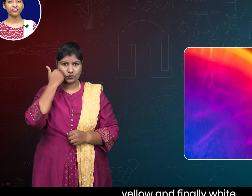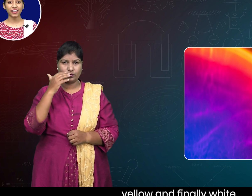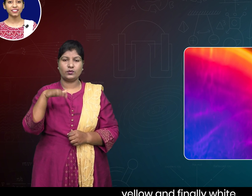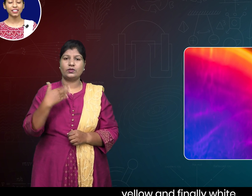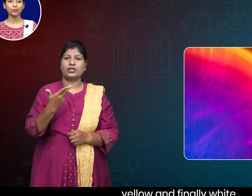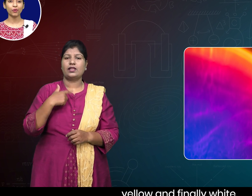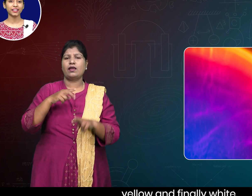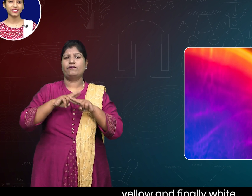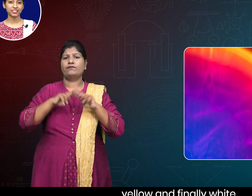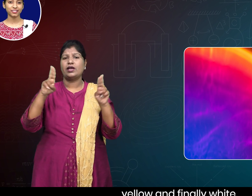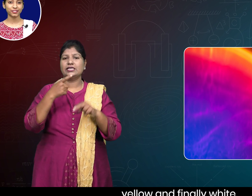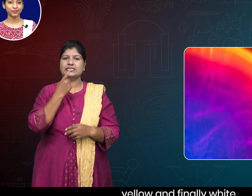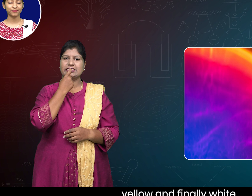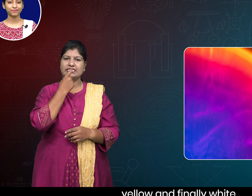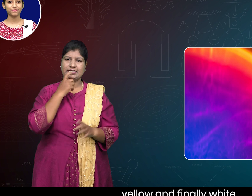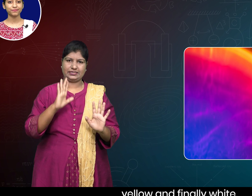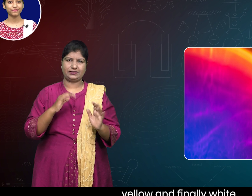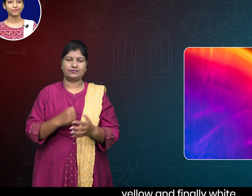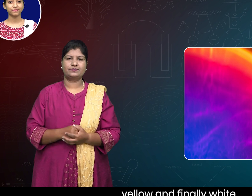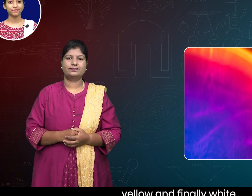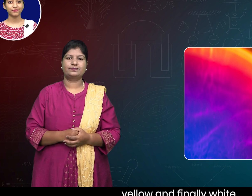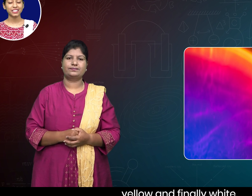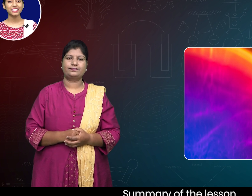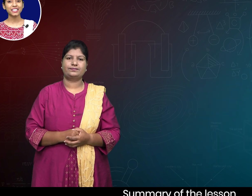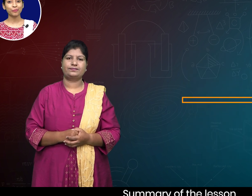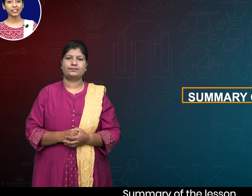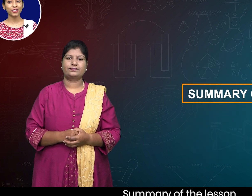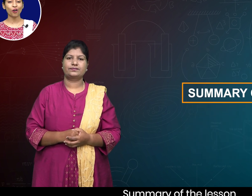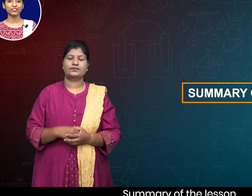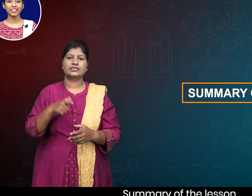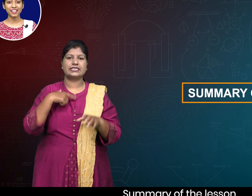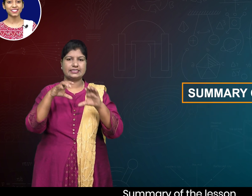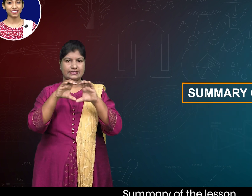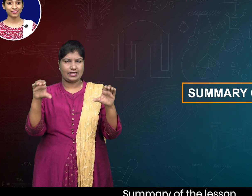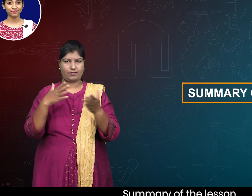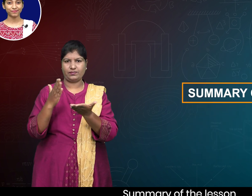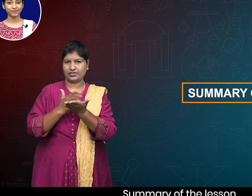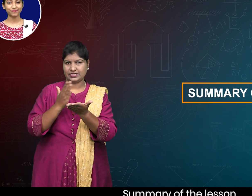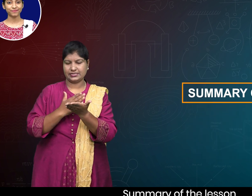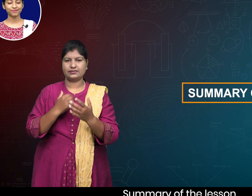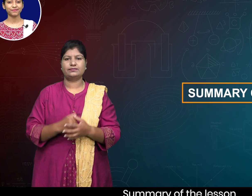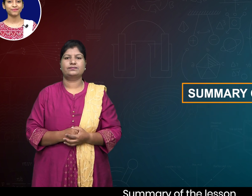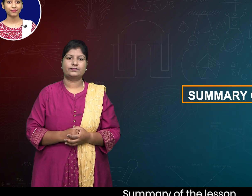and finally white. Summary of the lesson.